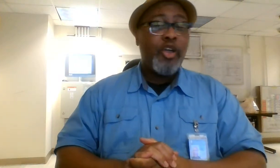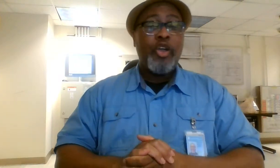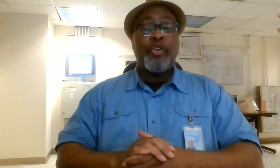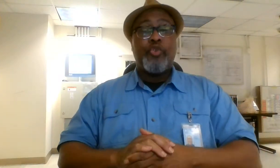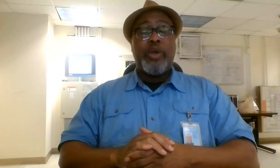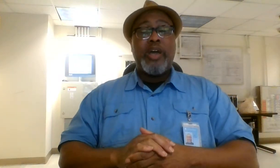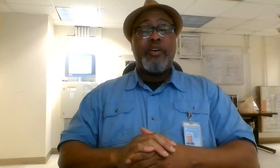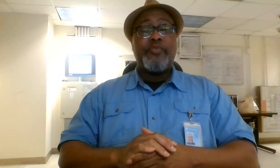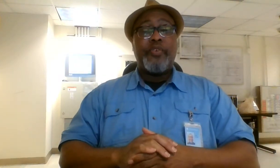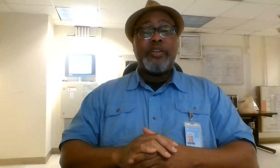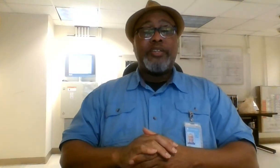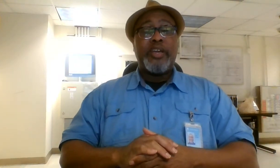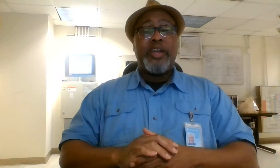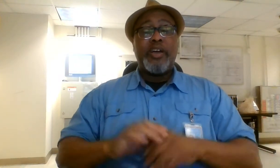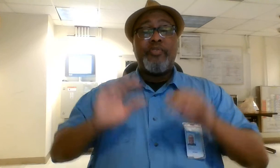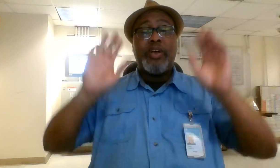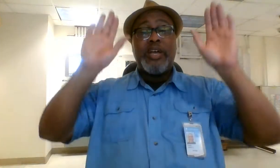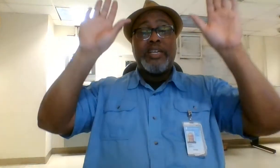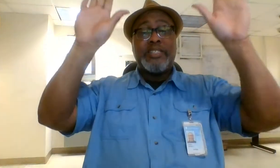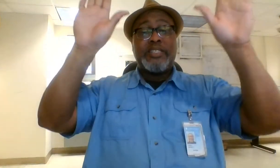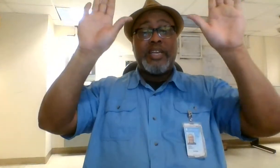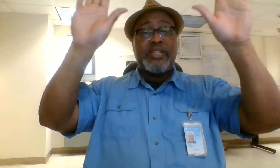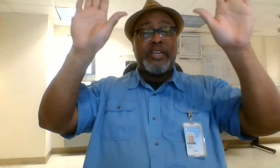You have the day of Sunday.